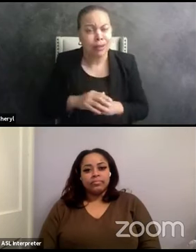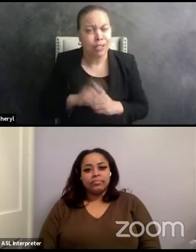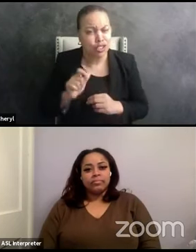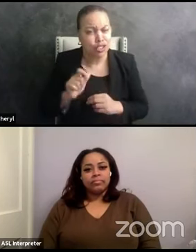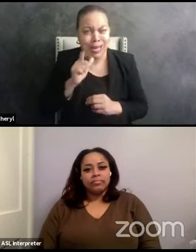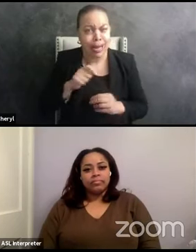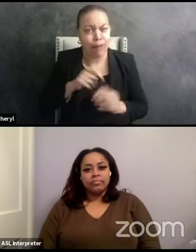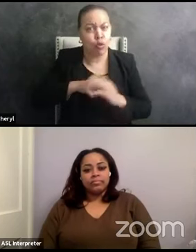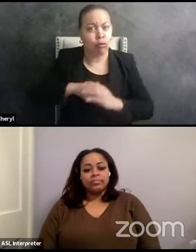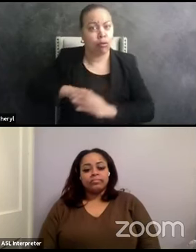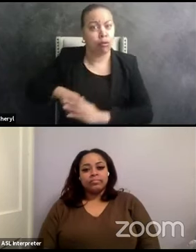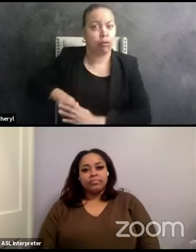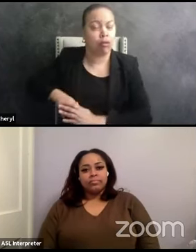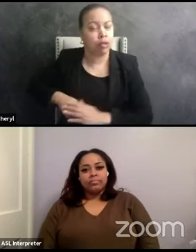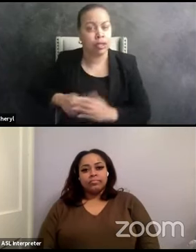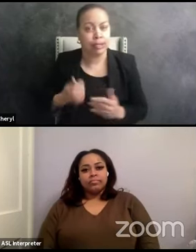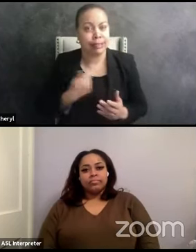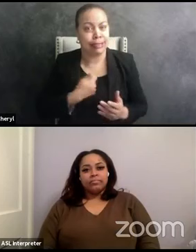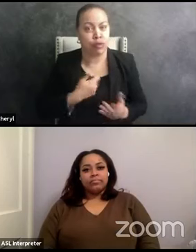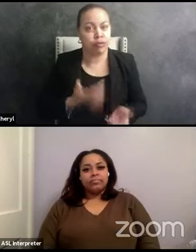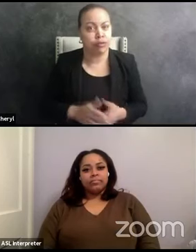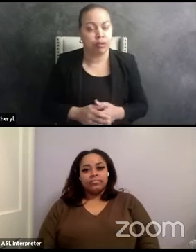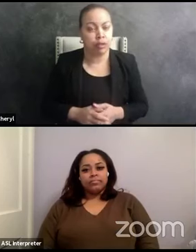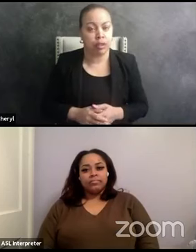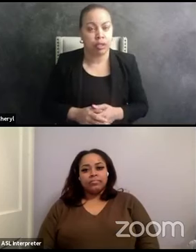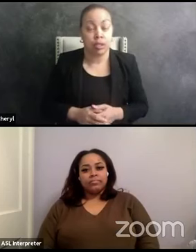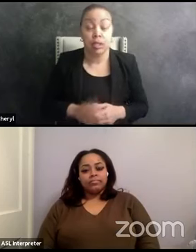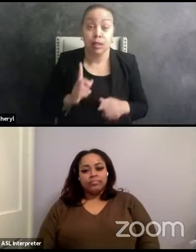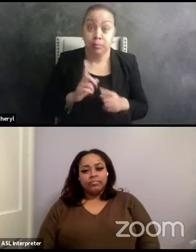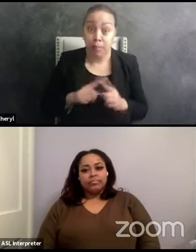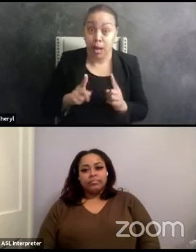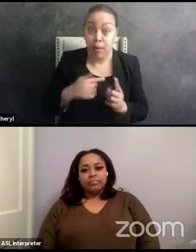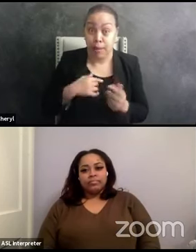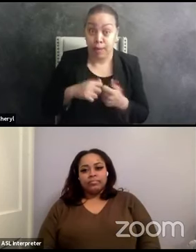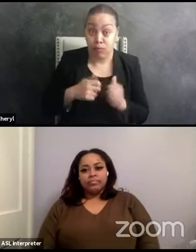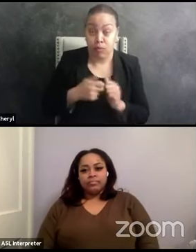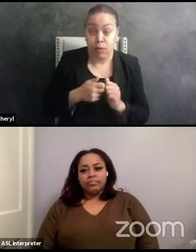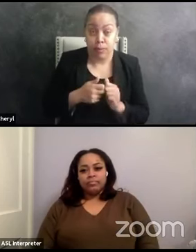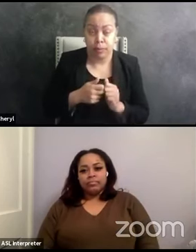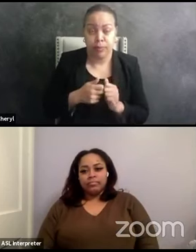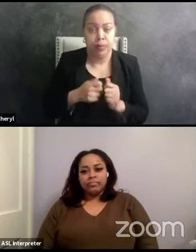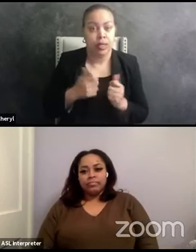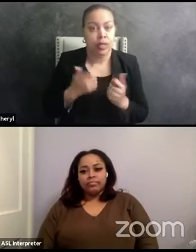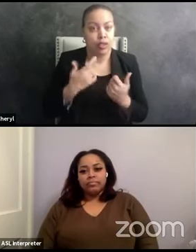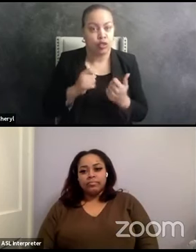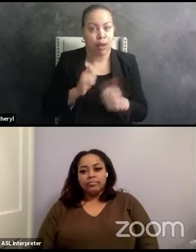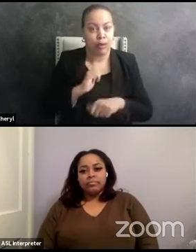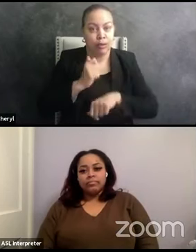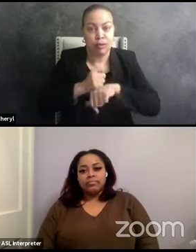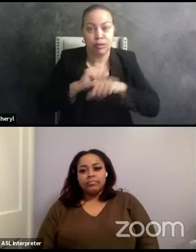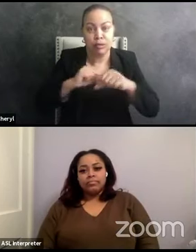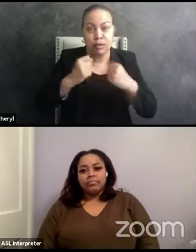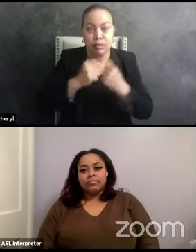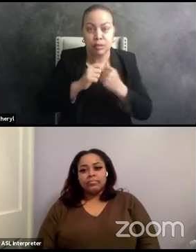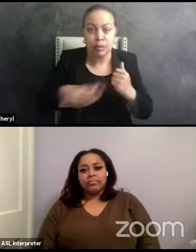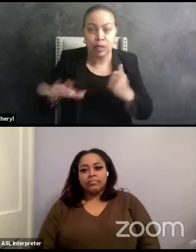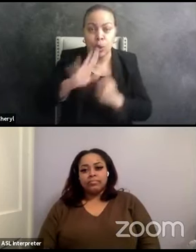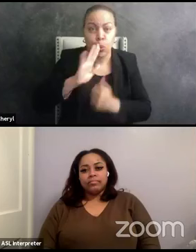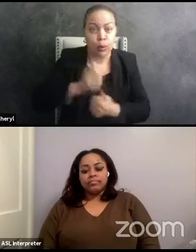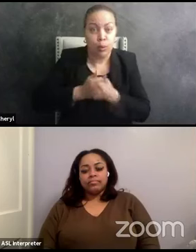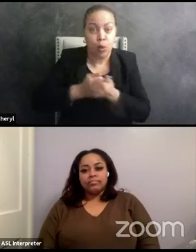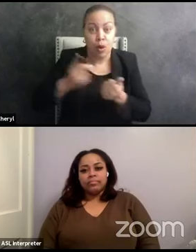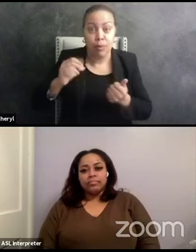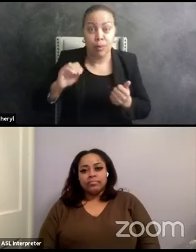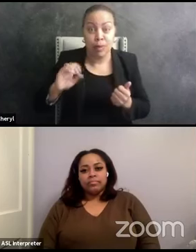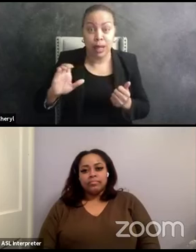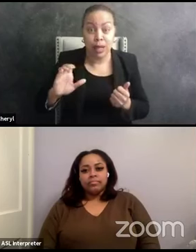problem I have. The problem I have is that the closest we get to building a society that can be supportive of people of color is a place that